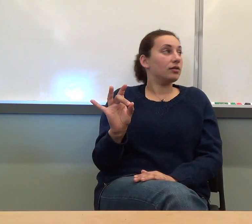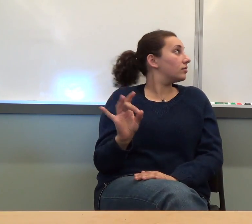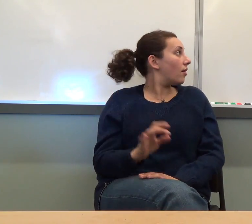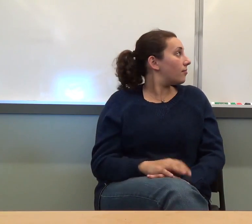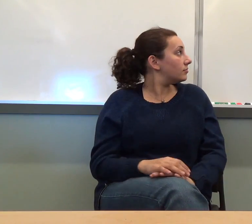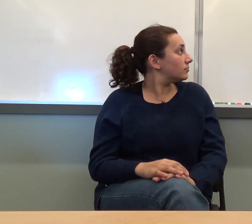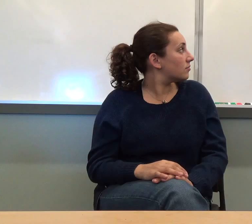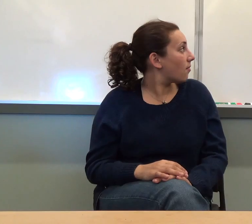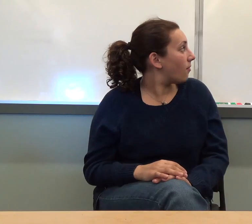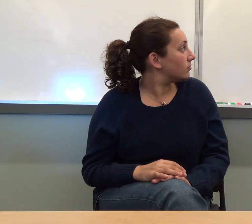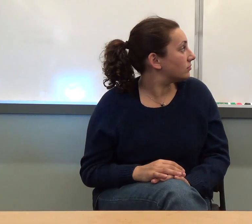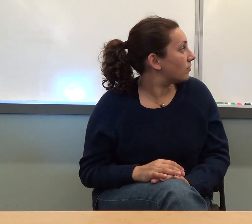1990. Okay.